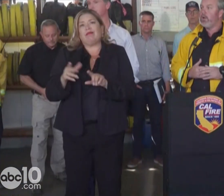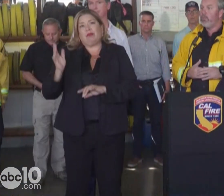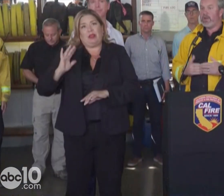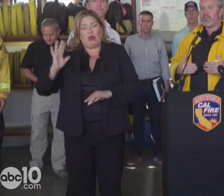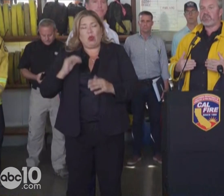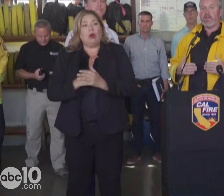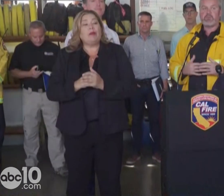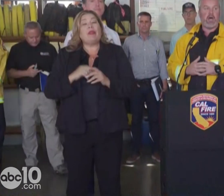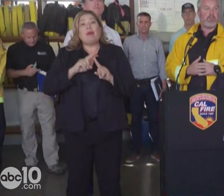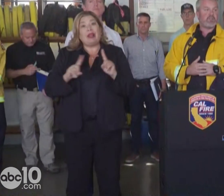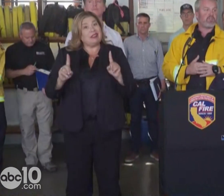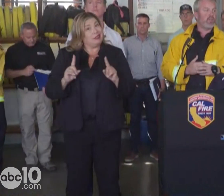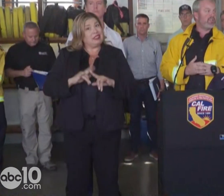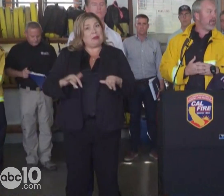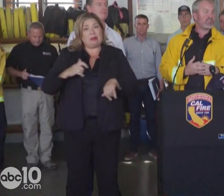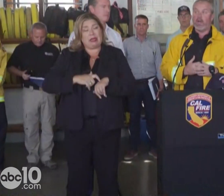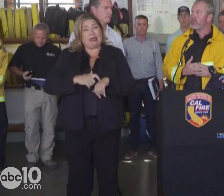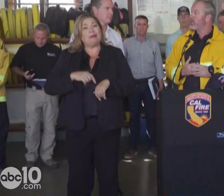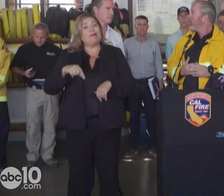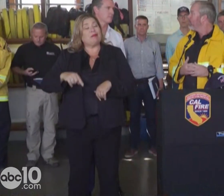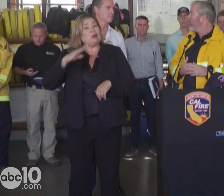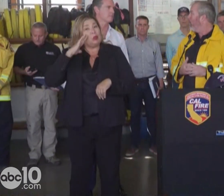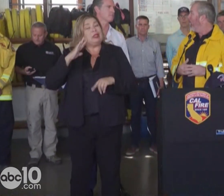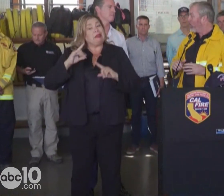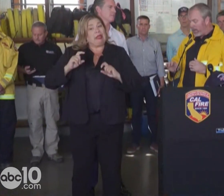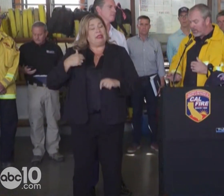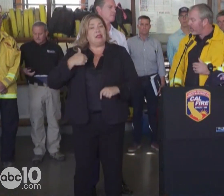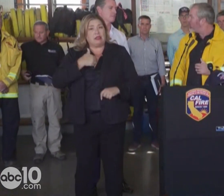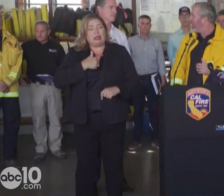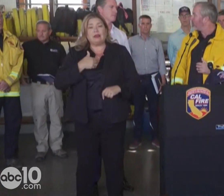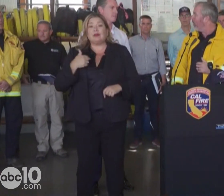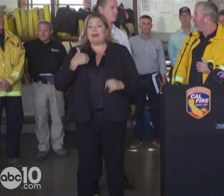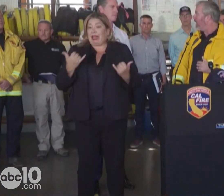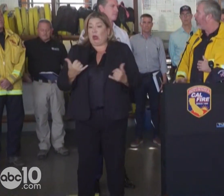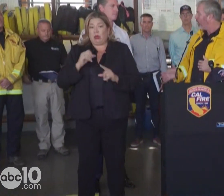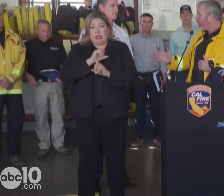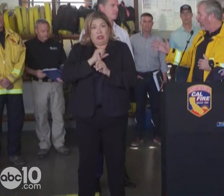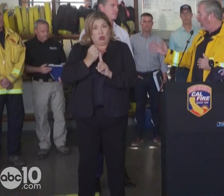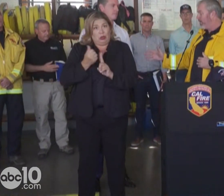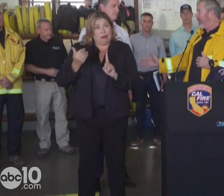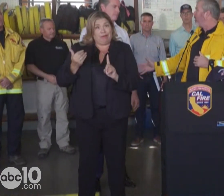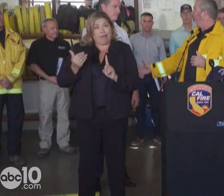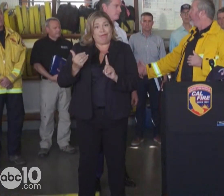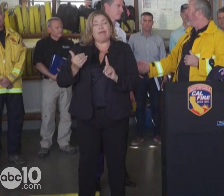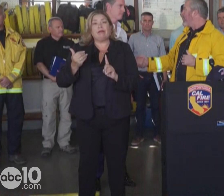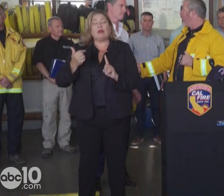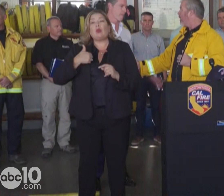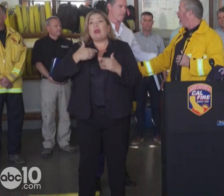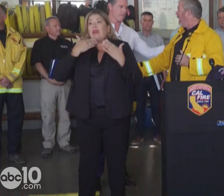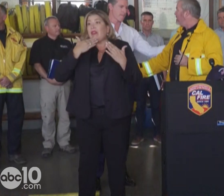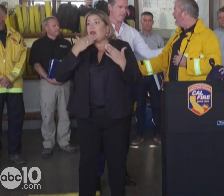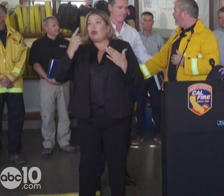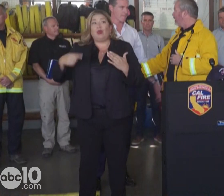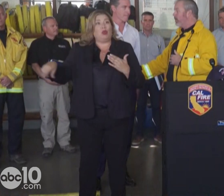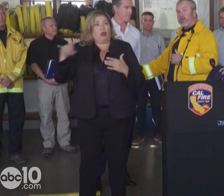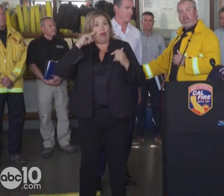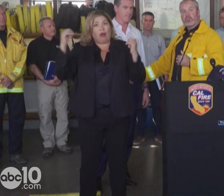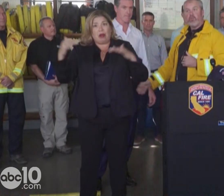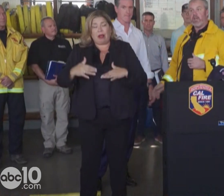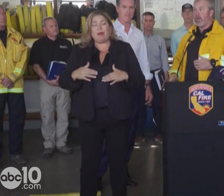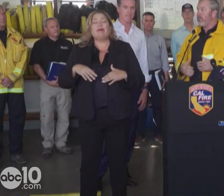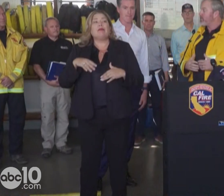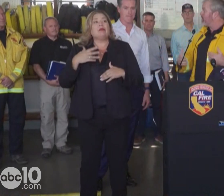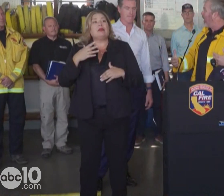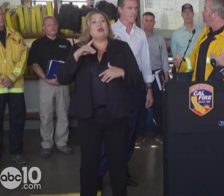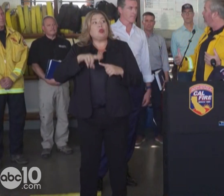before, but at the same time, this is going to test us. So we're in a situation right now. Thank you for being here and taking a lead on an